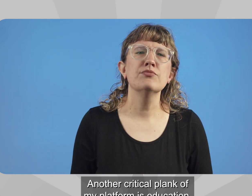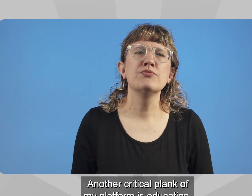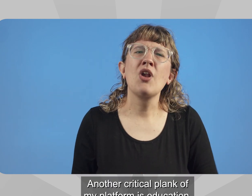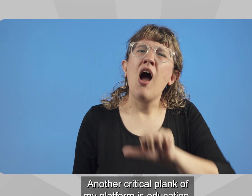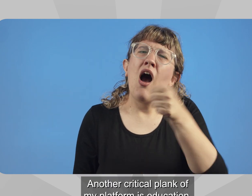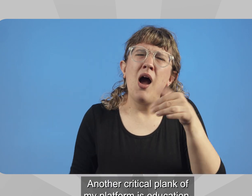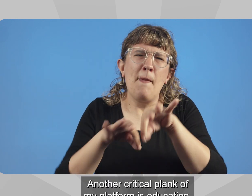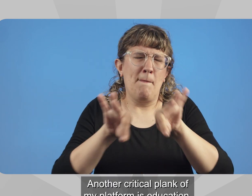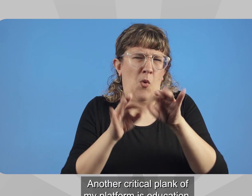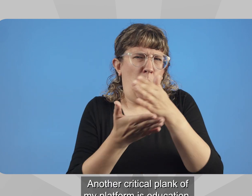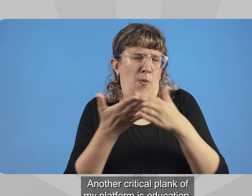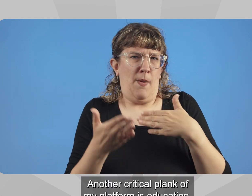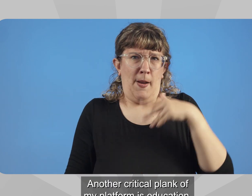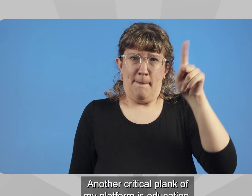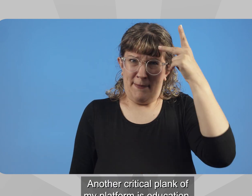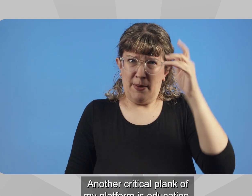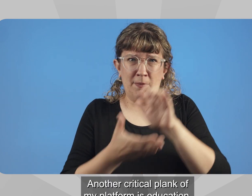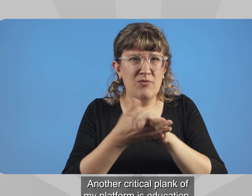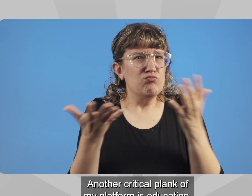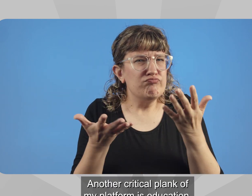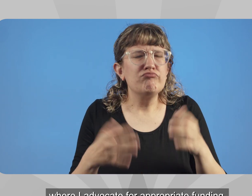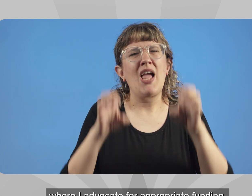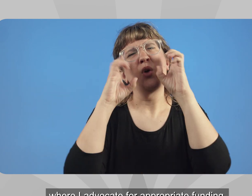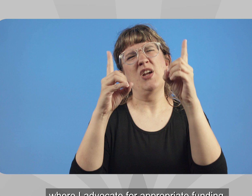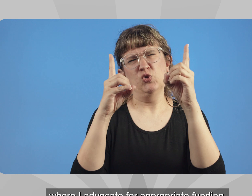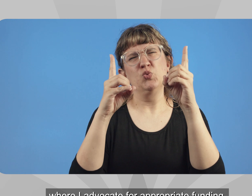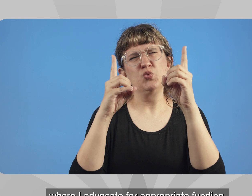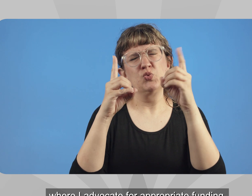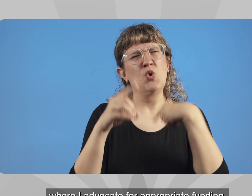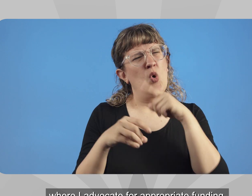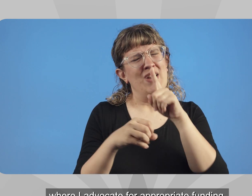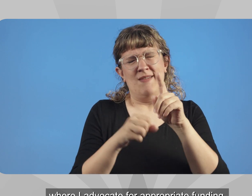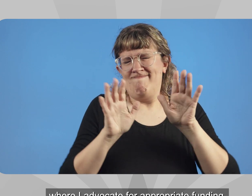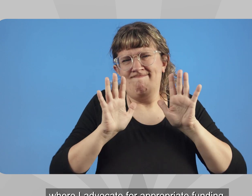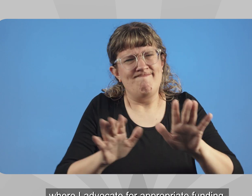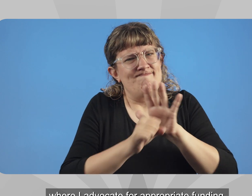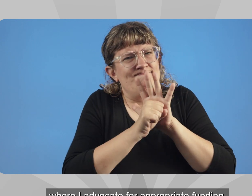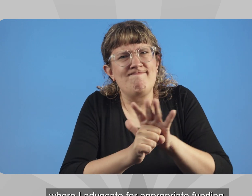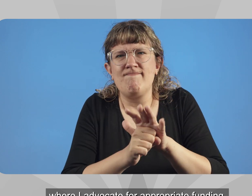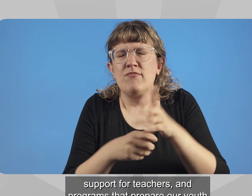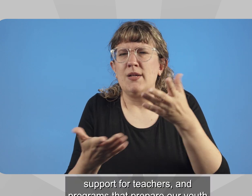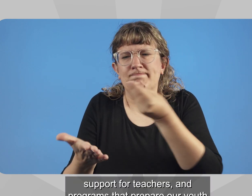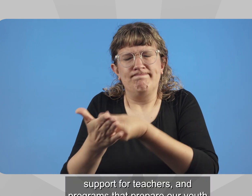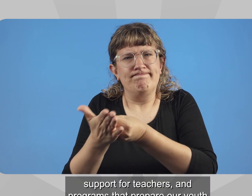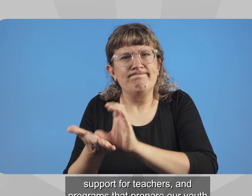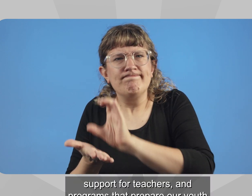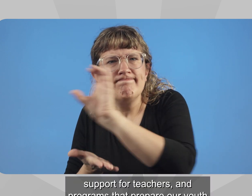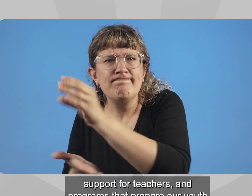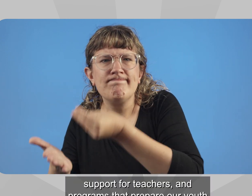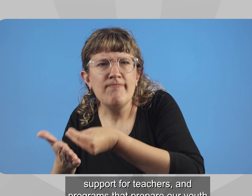Another critical plank of my platform is education, where I advocate for appropriate funding, support